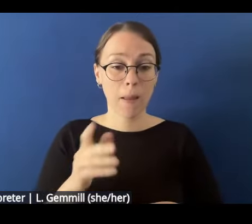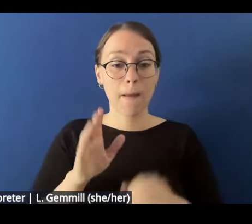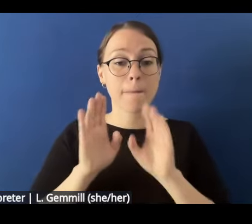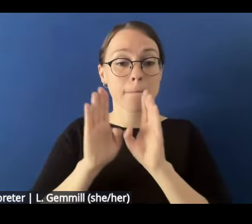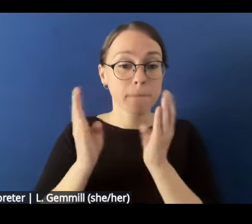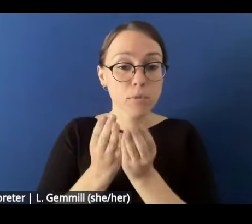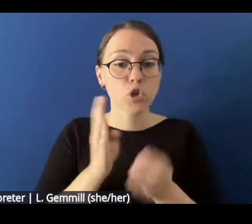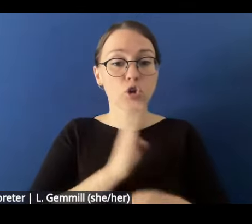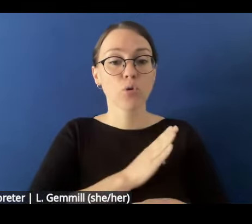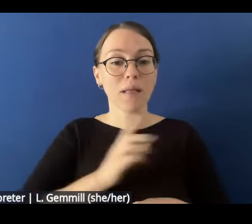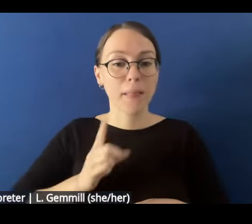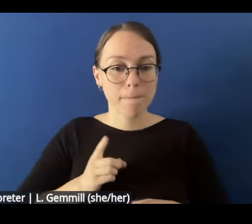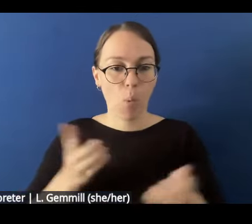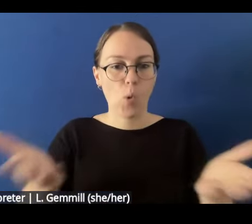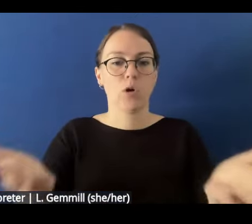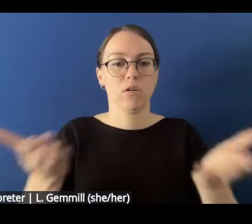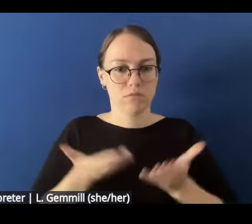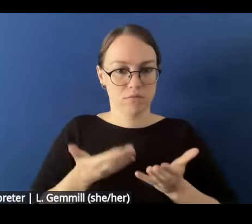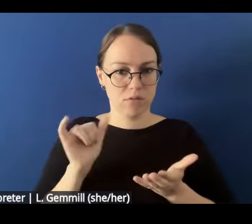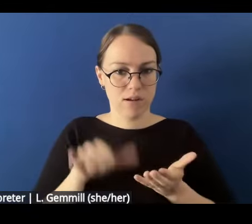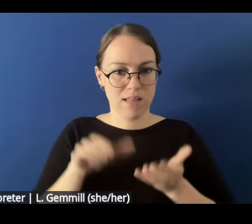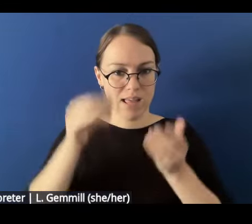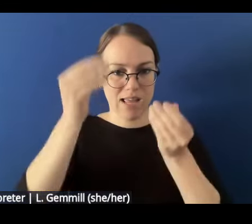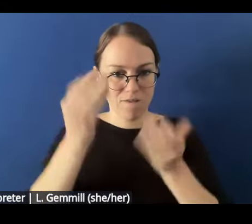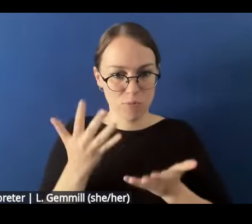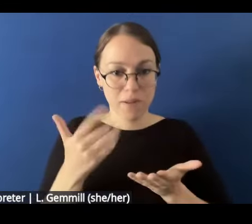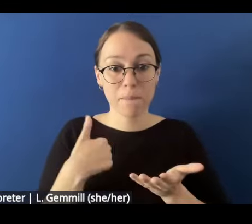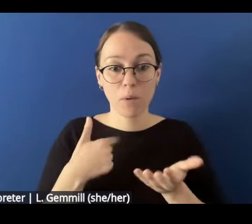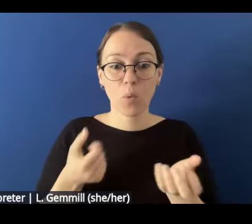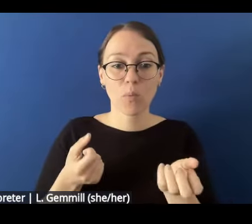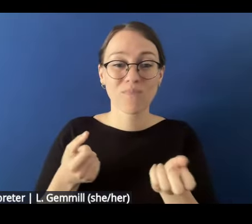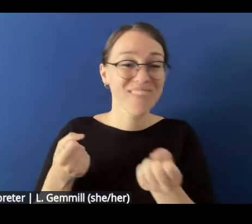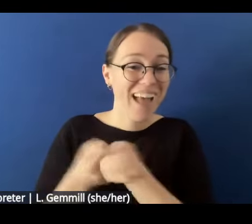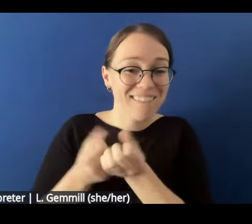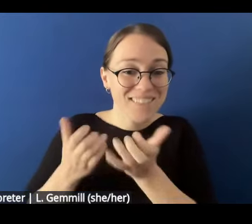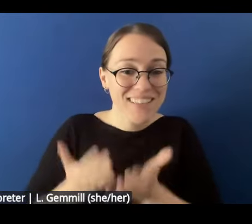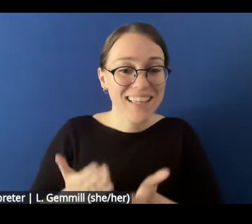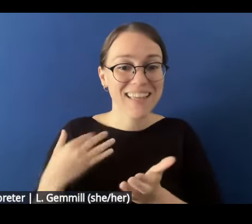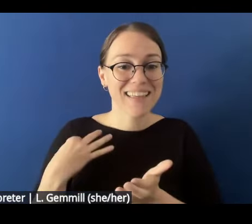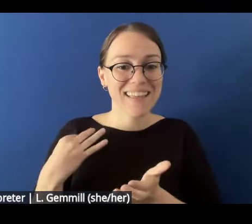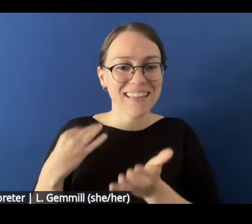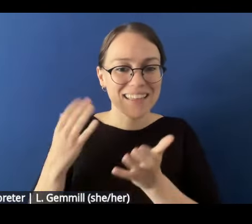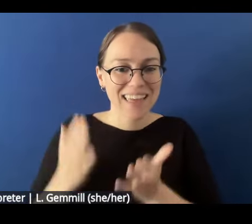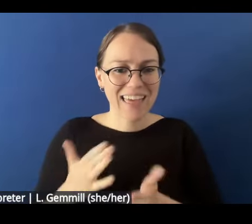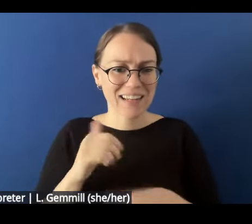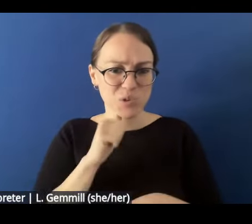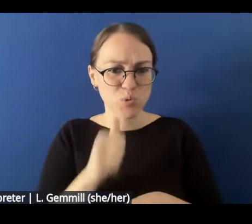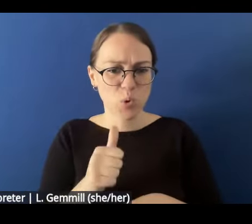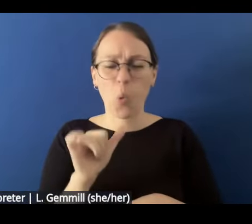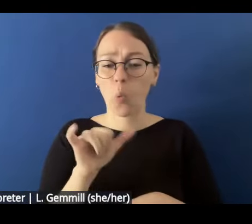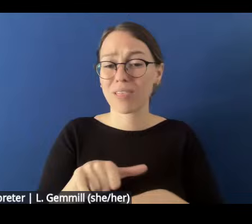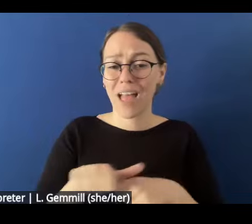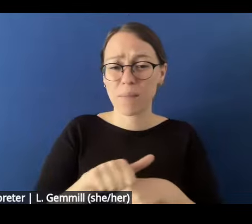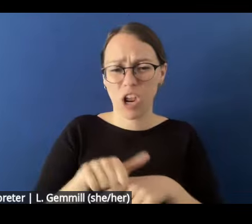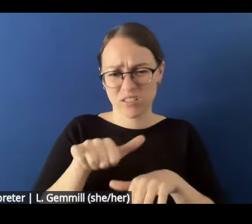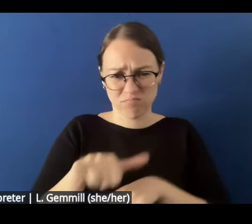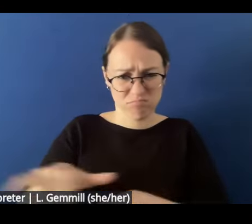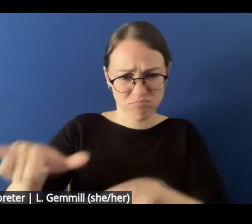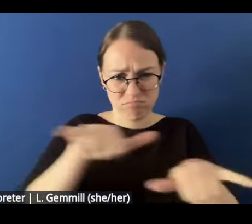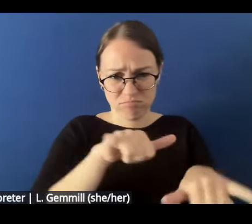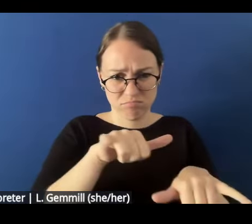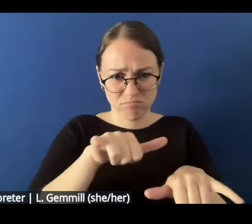we advocates and the sponsors and the candidates don't. And, this is a pretty common practice for lawyers in court, right? You serve your pleadings on the other